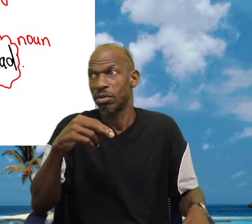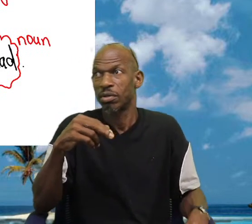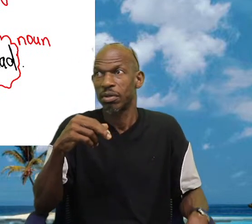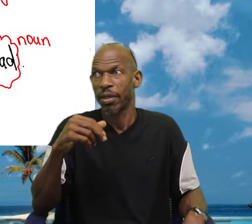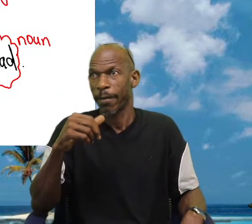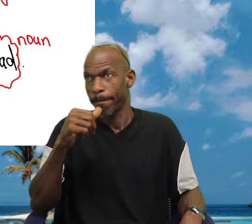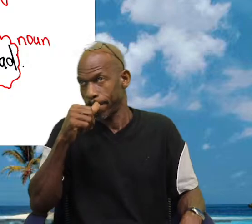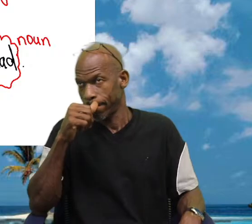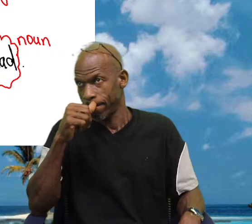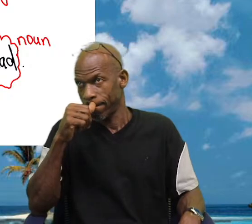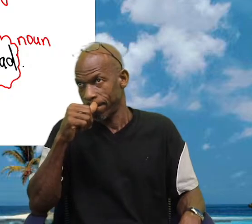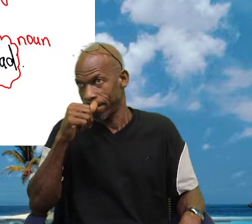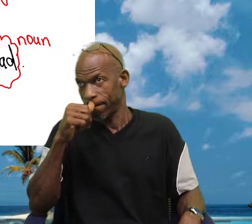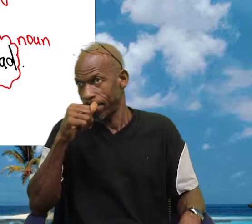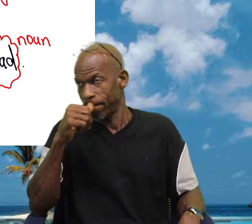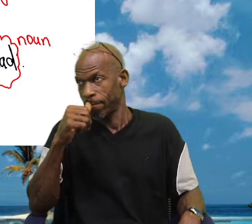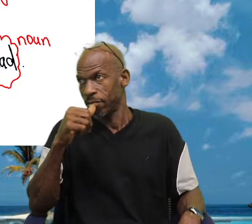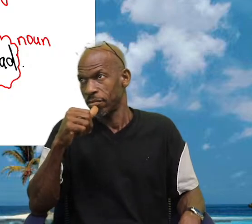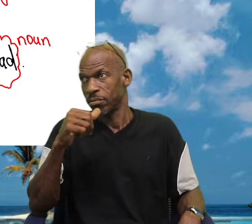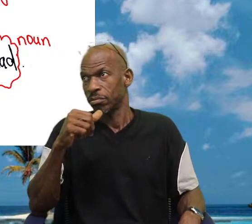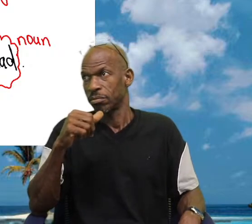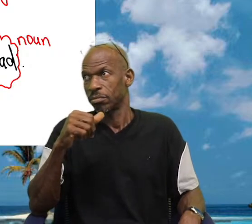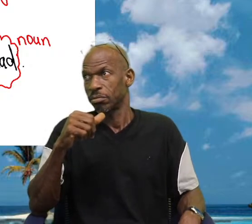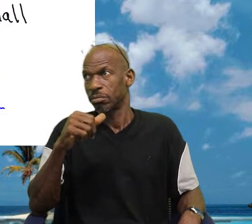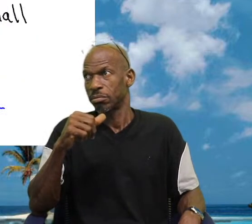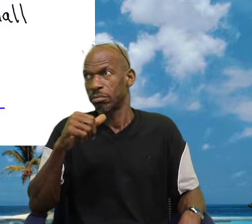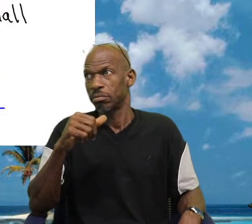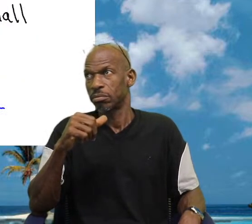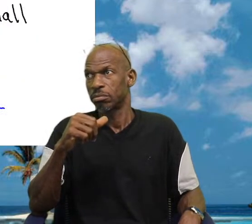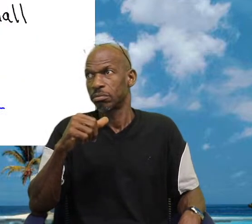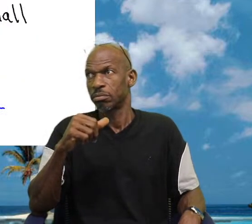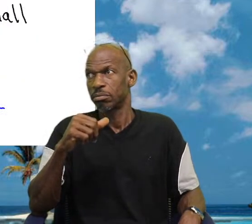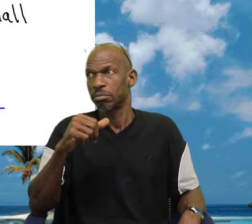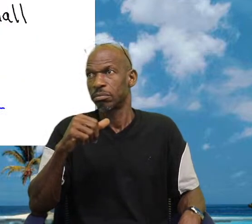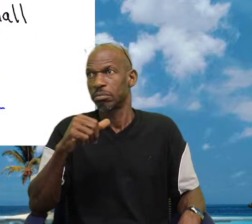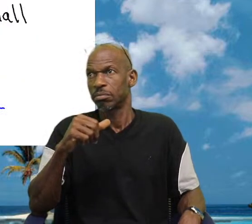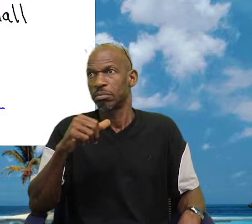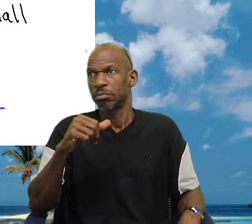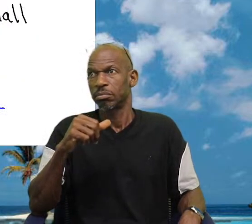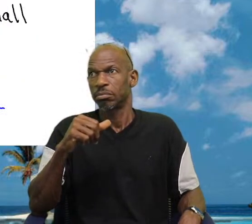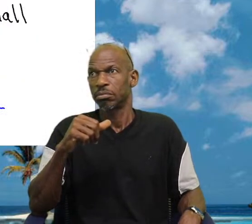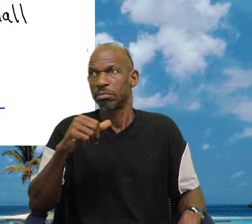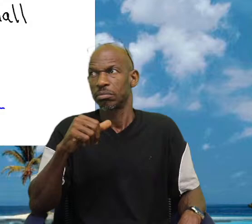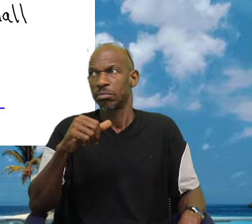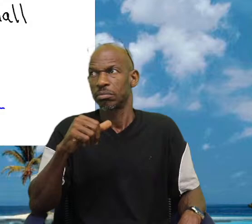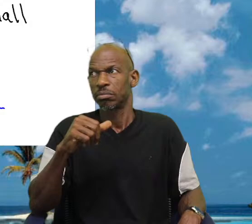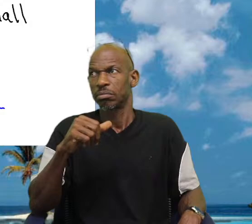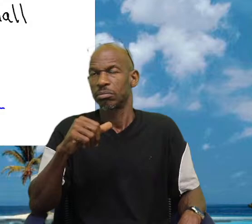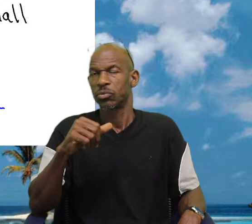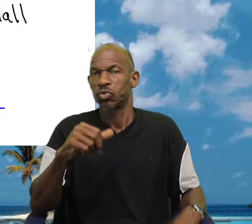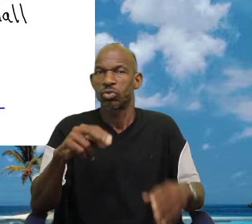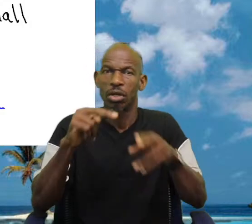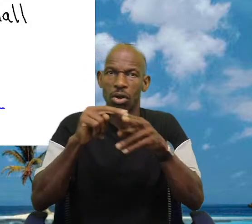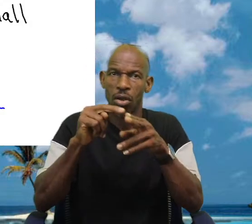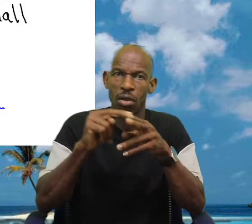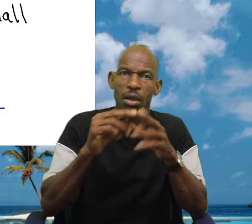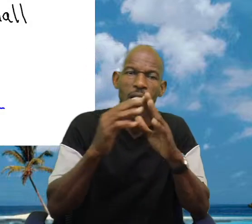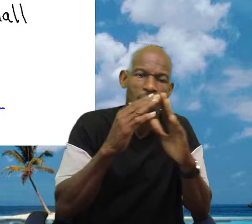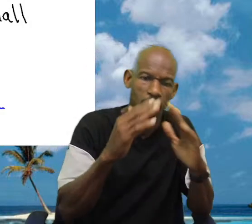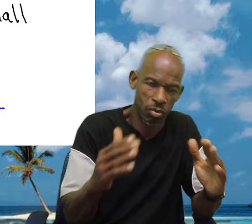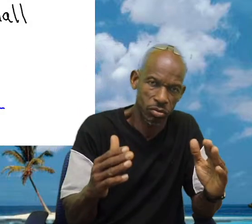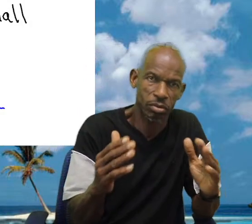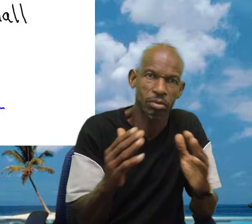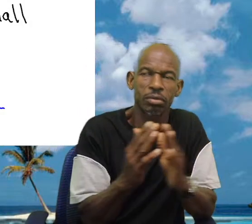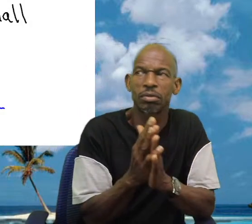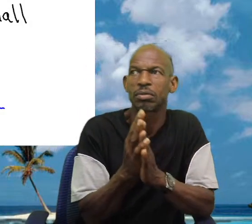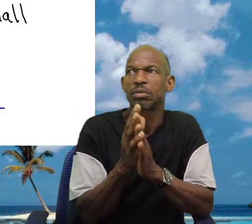noun. Adjectives come before the noun. So the noun is house. So I'm going to put,